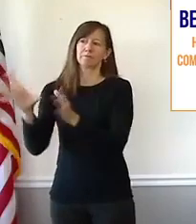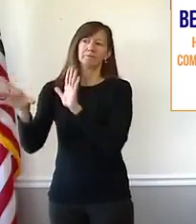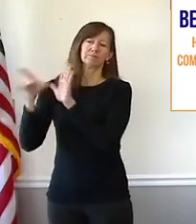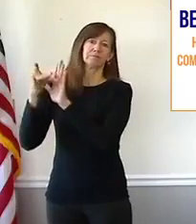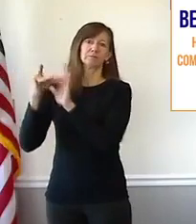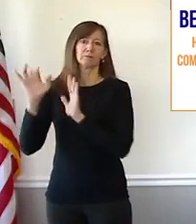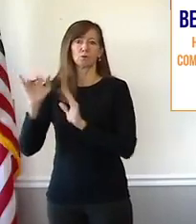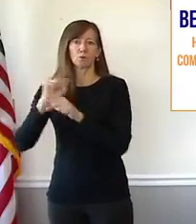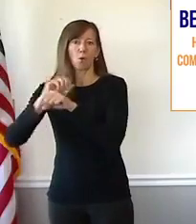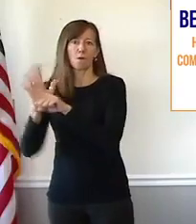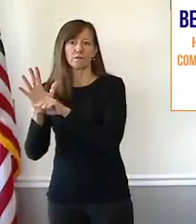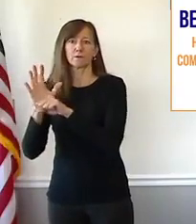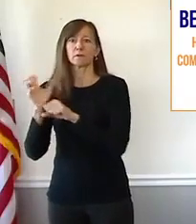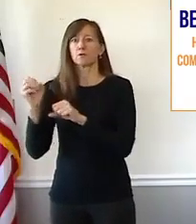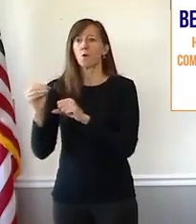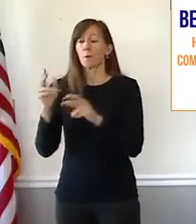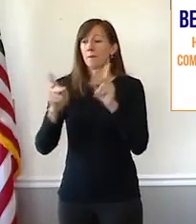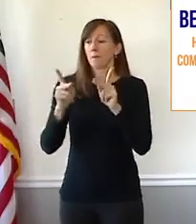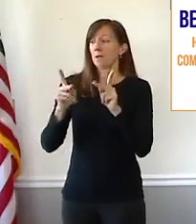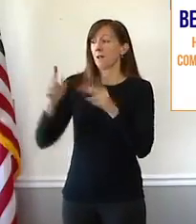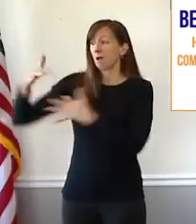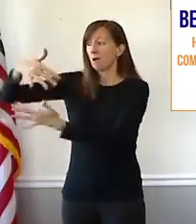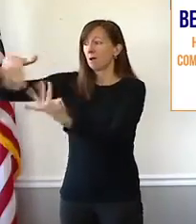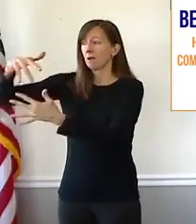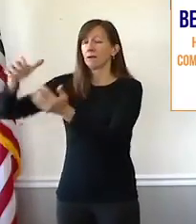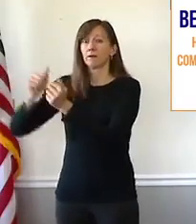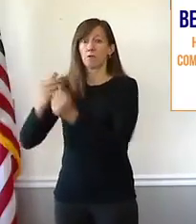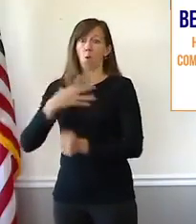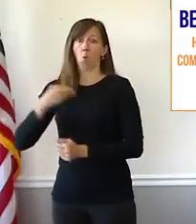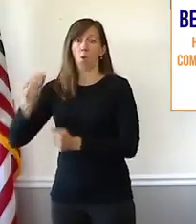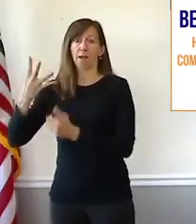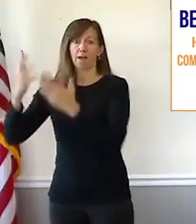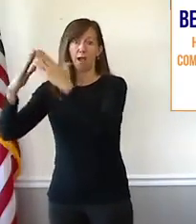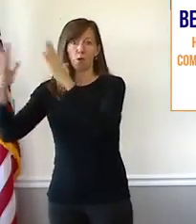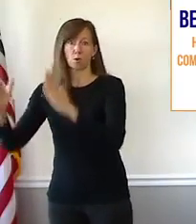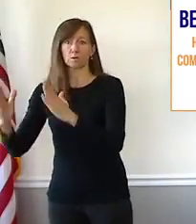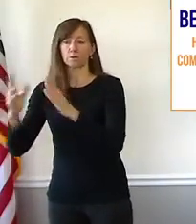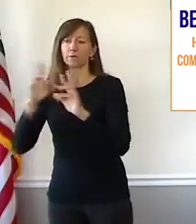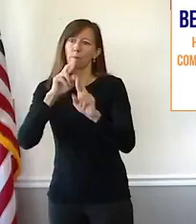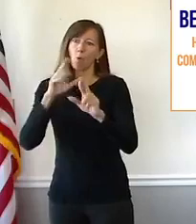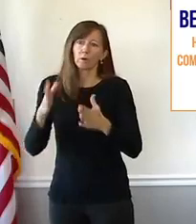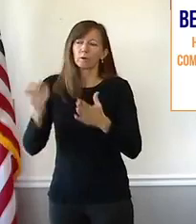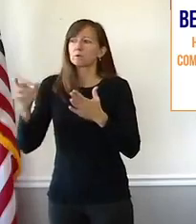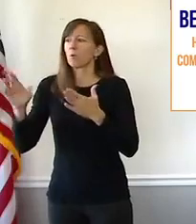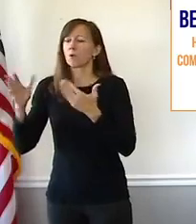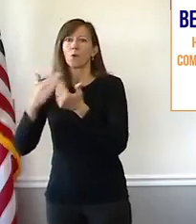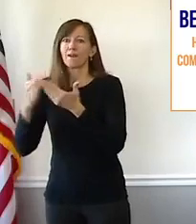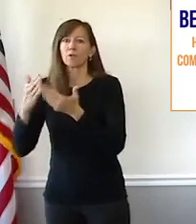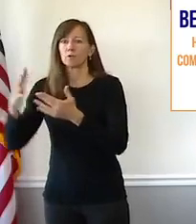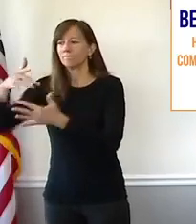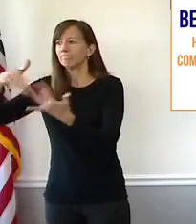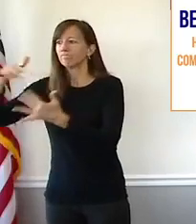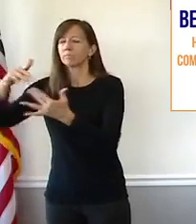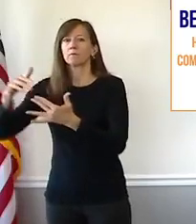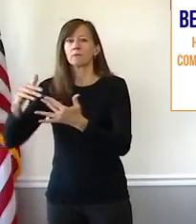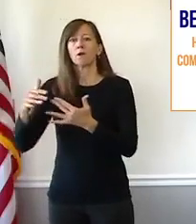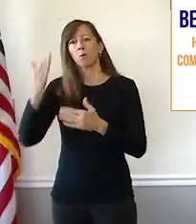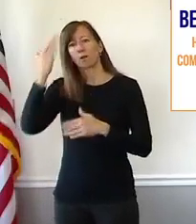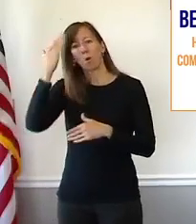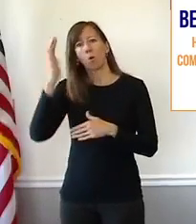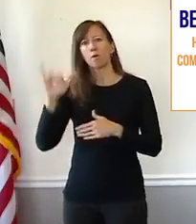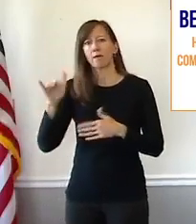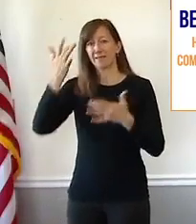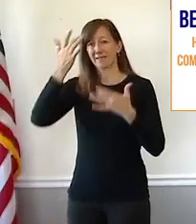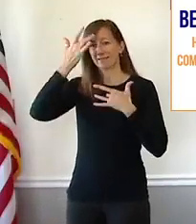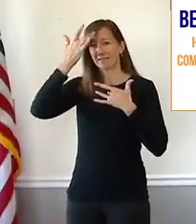with the White House, whether they be reporters or otherwise. We know that the disease can affect anyone, and certainly we want everyone